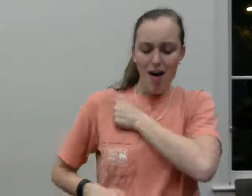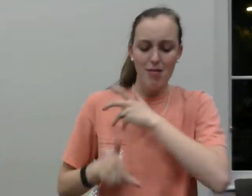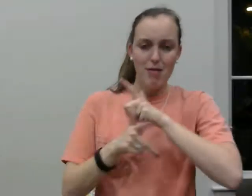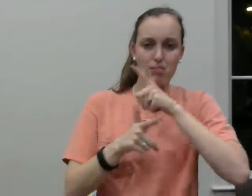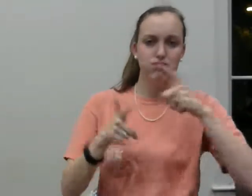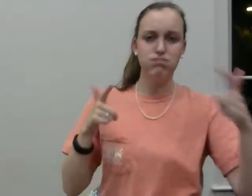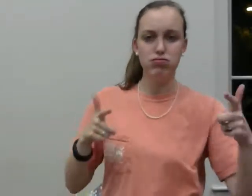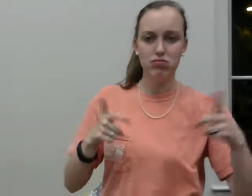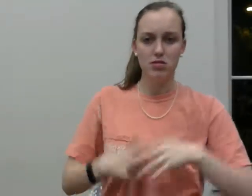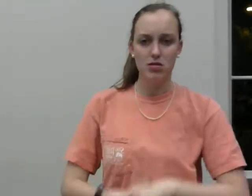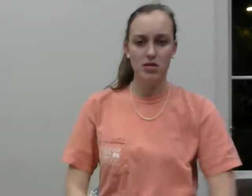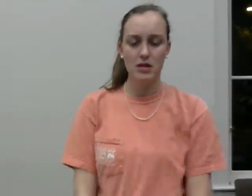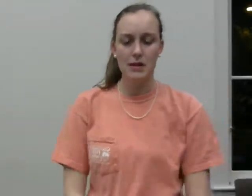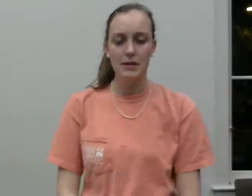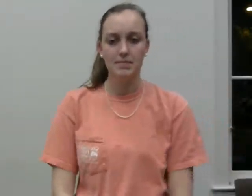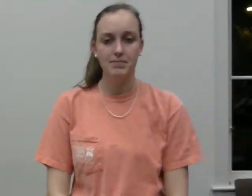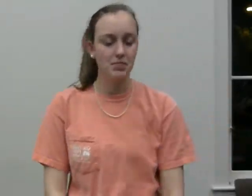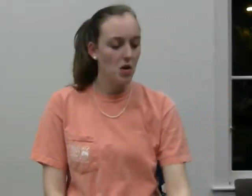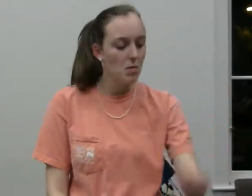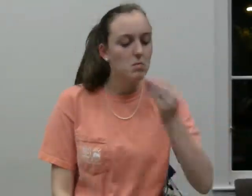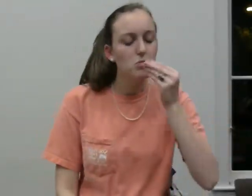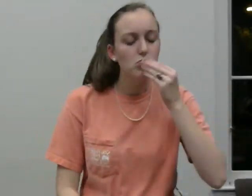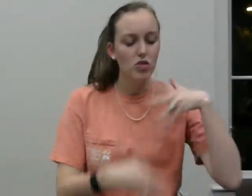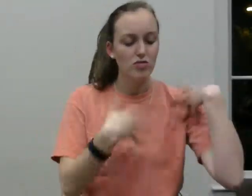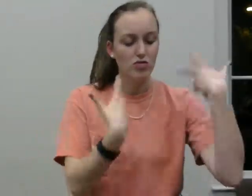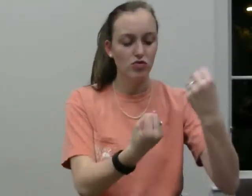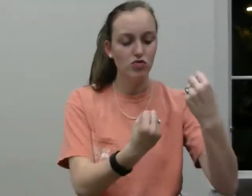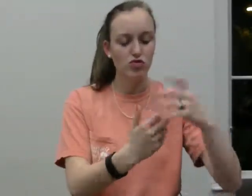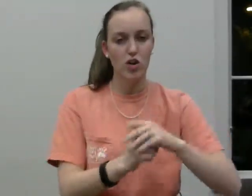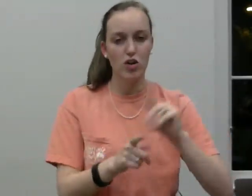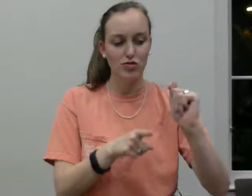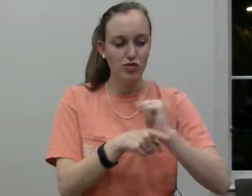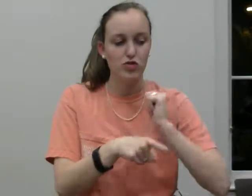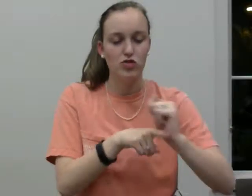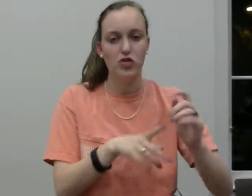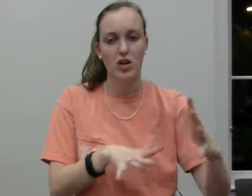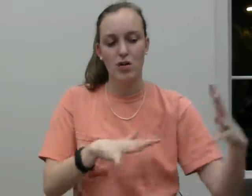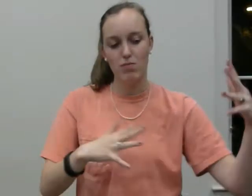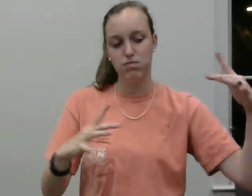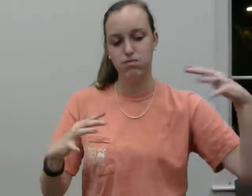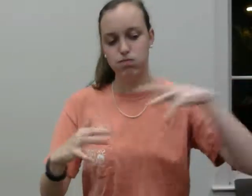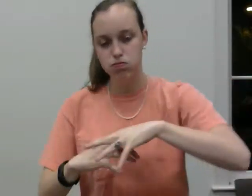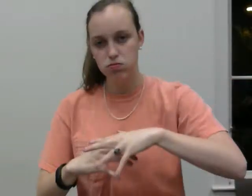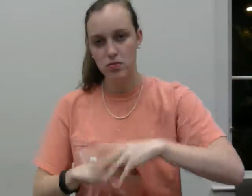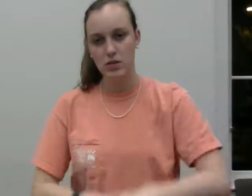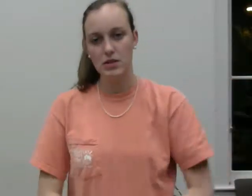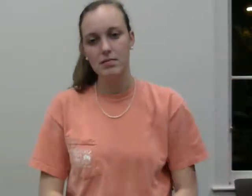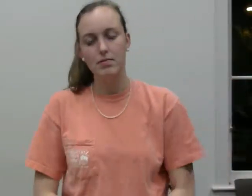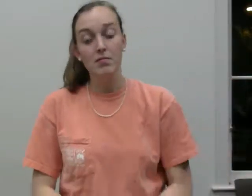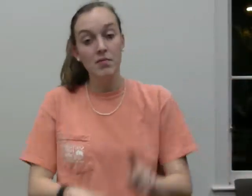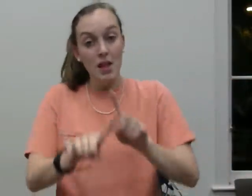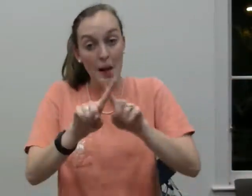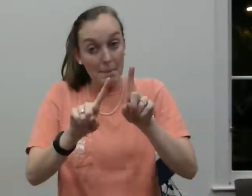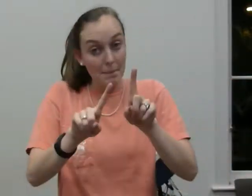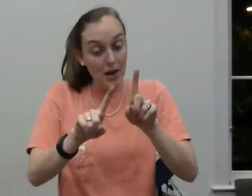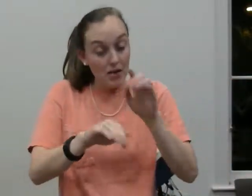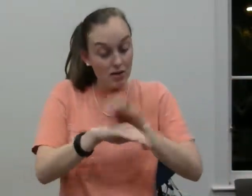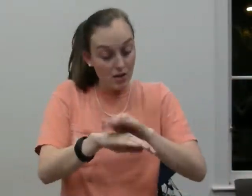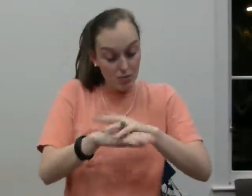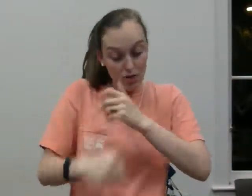they've got this strong, well-fed, well-trained army raining down on the American colonies. However, the British Army, we know they did have a couple of